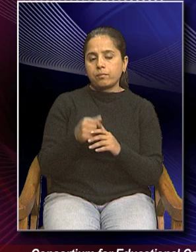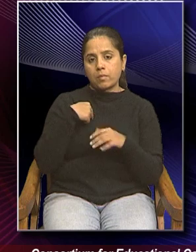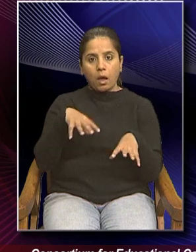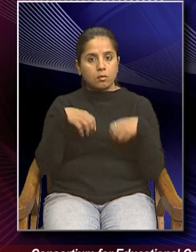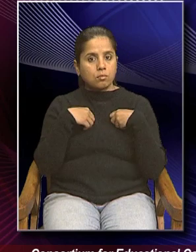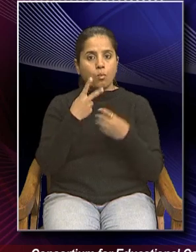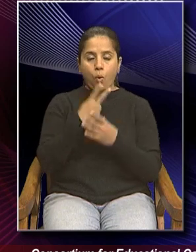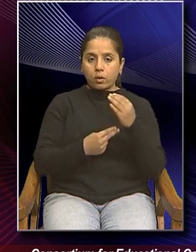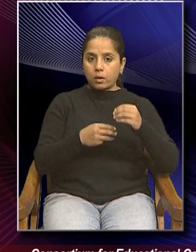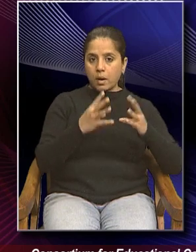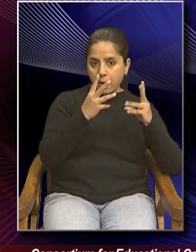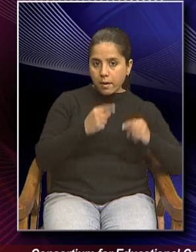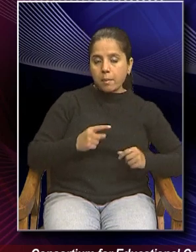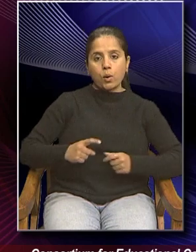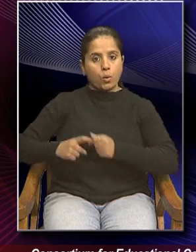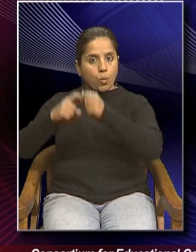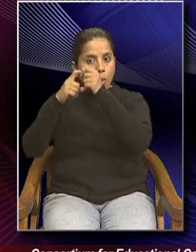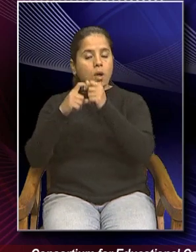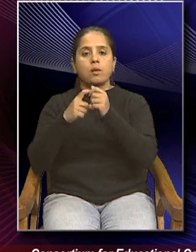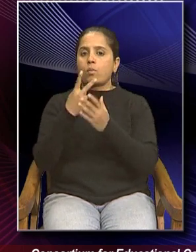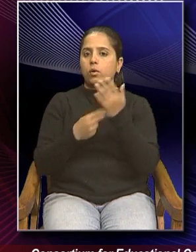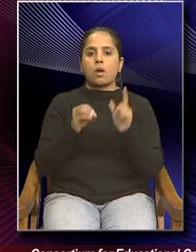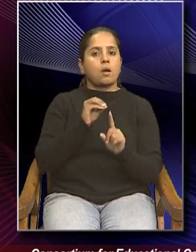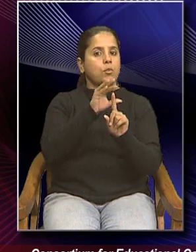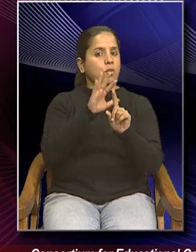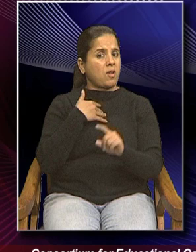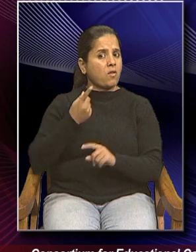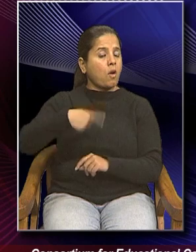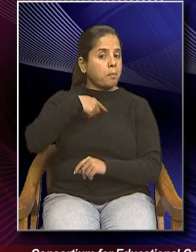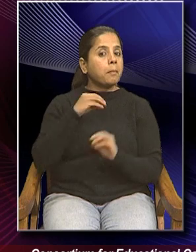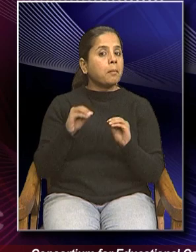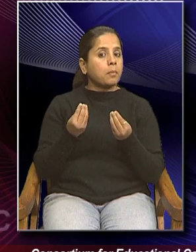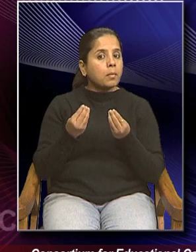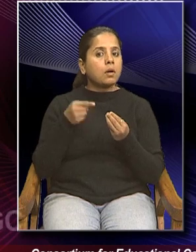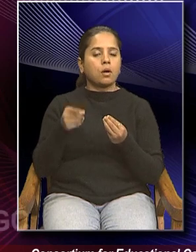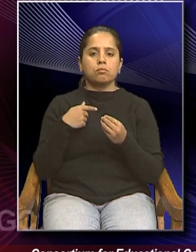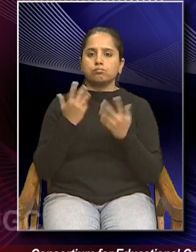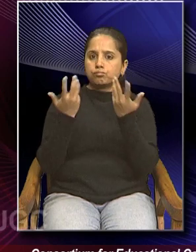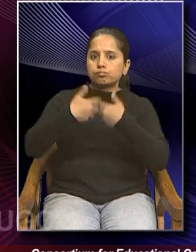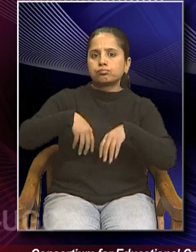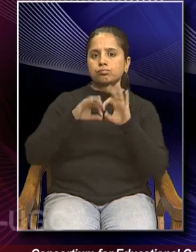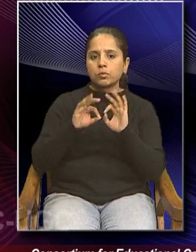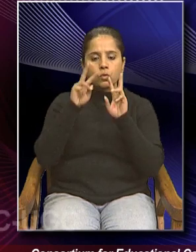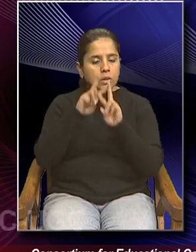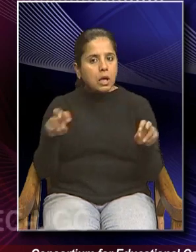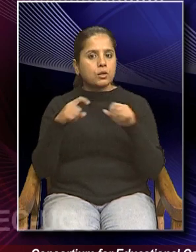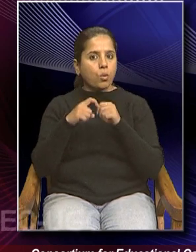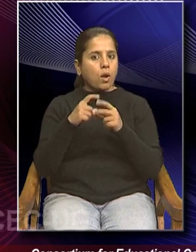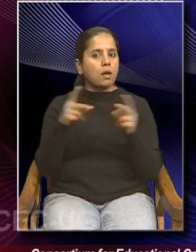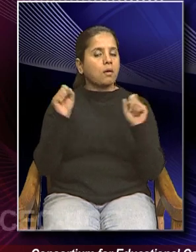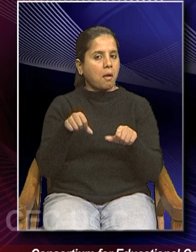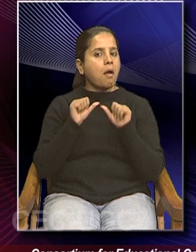both quantitative and qualitative approach, we are better equipped to address the research question at